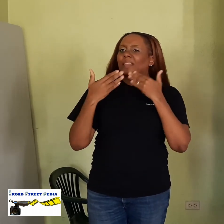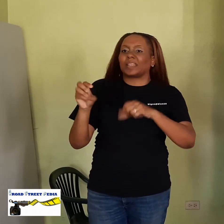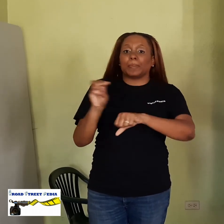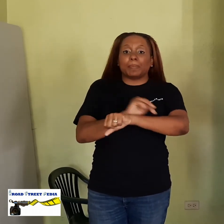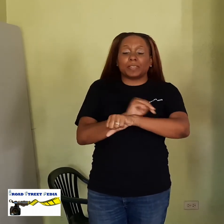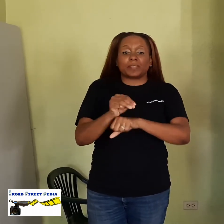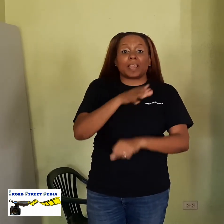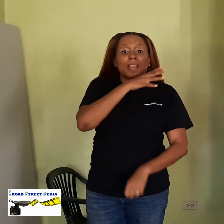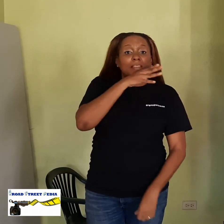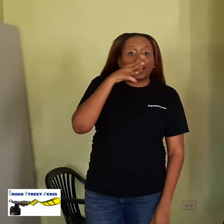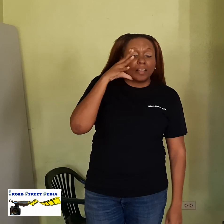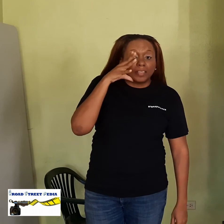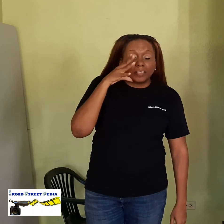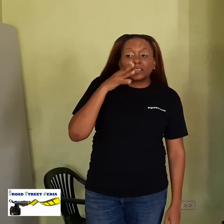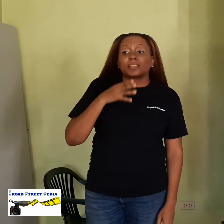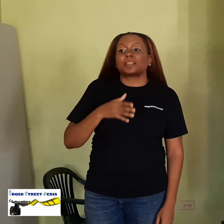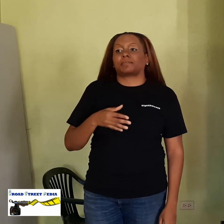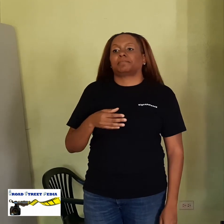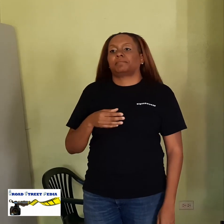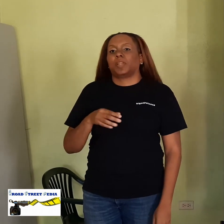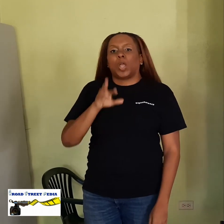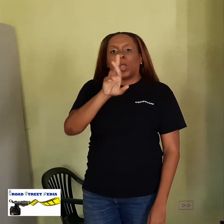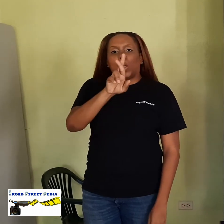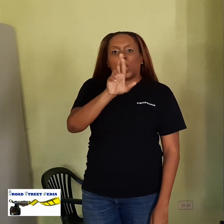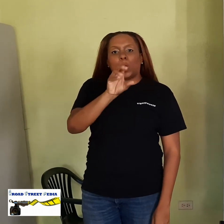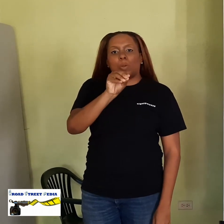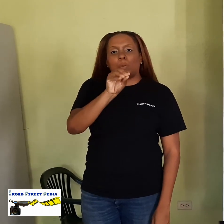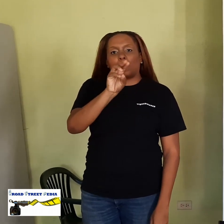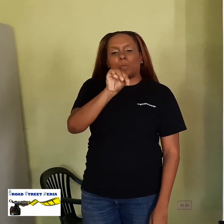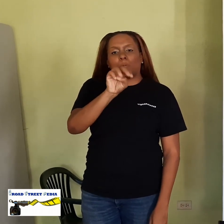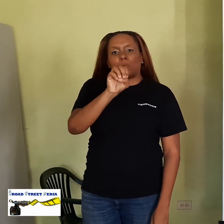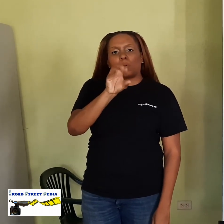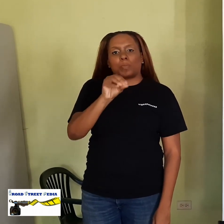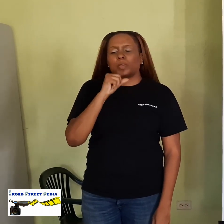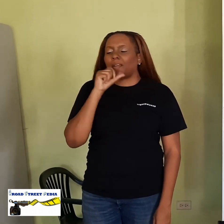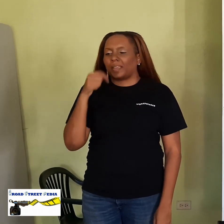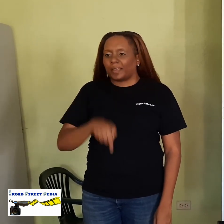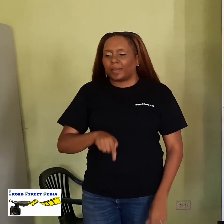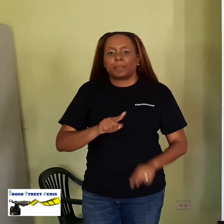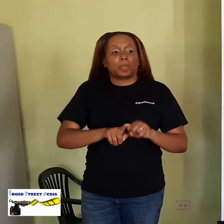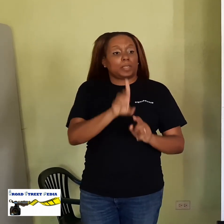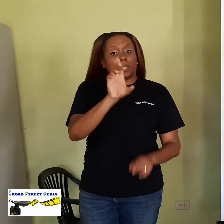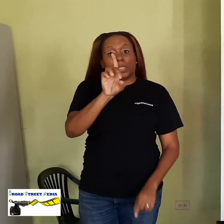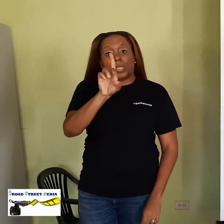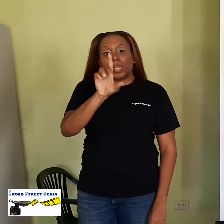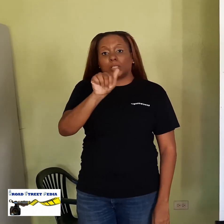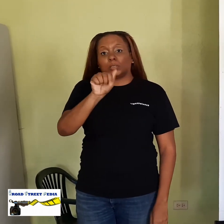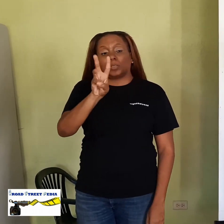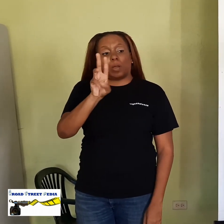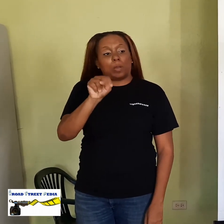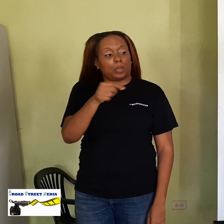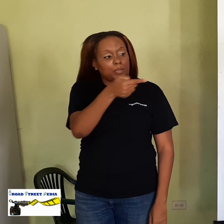Dawn, and Romeo, who wasn't able to be here today, for sharing their expertise. I do